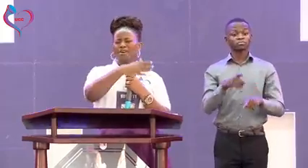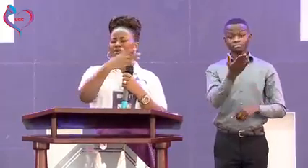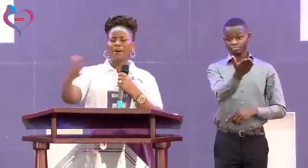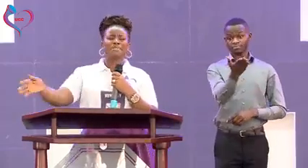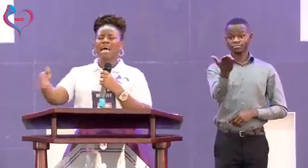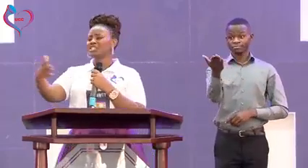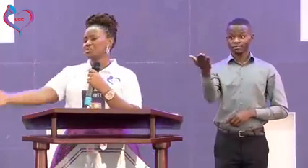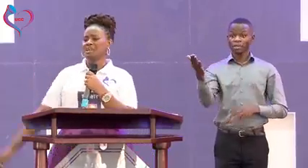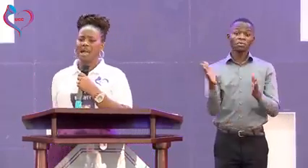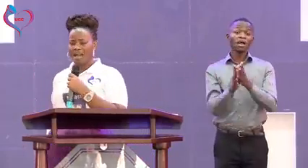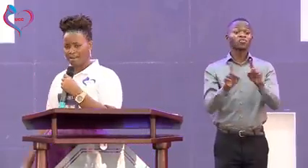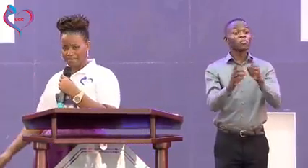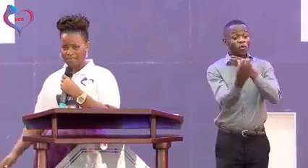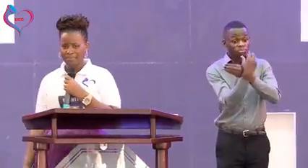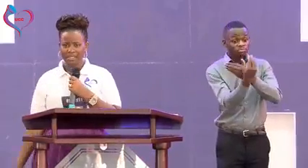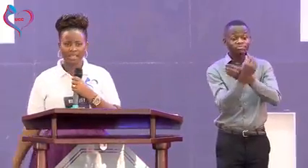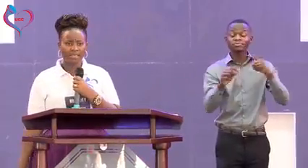linama. As corrupt as we